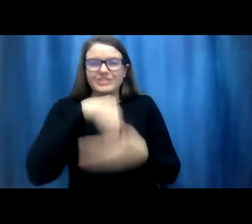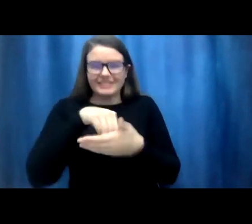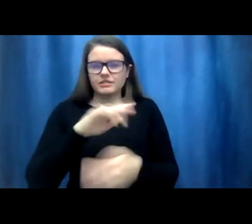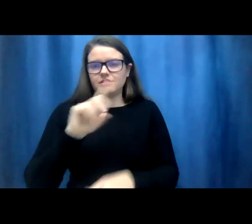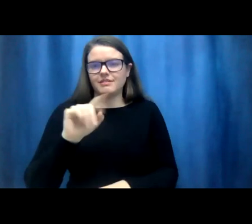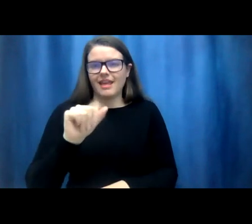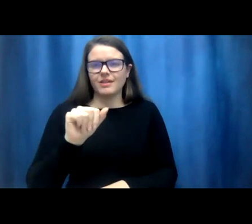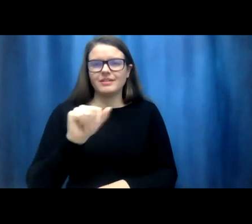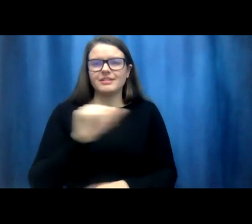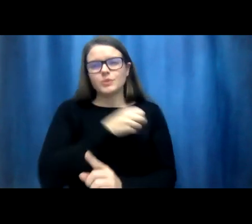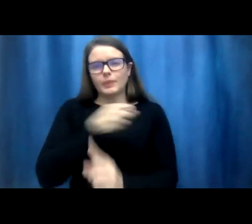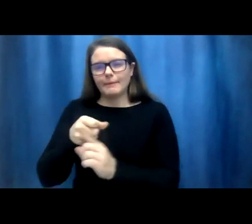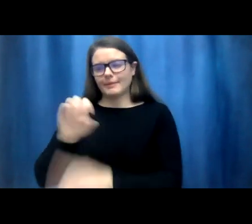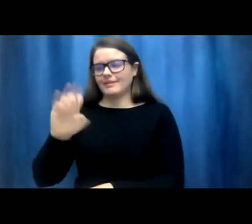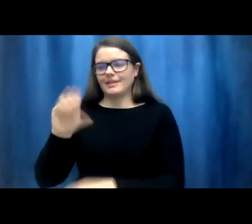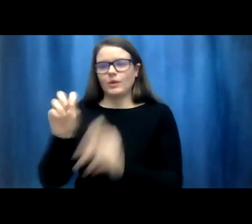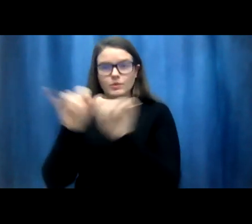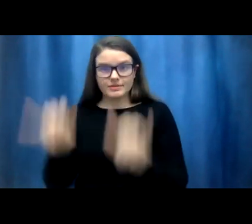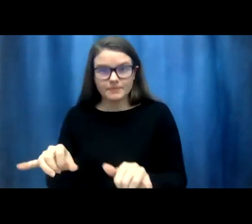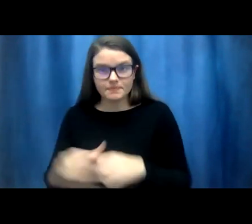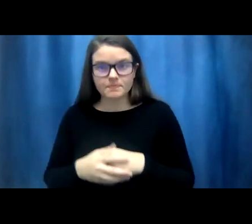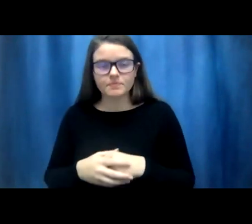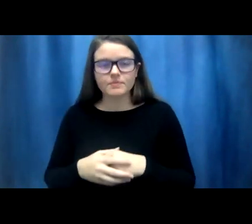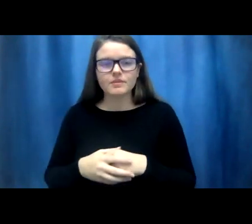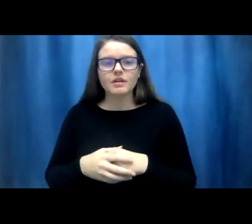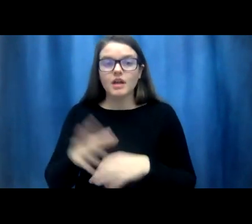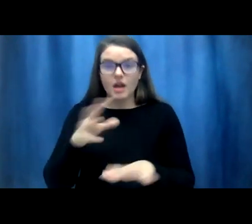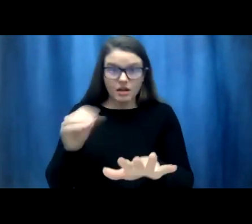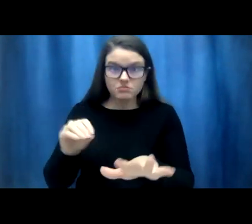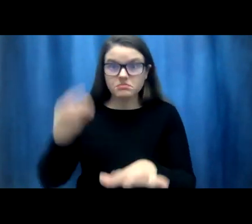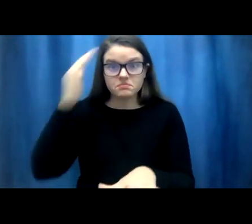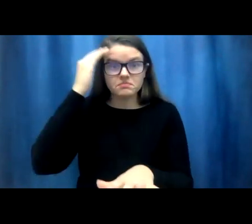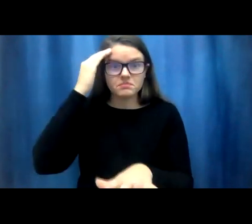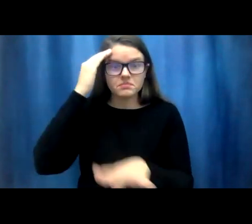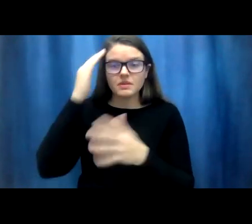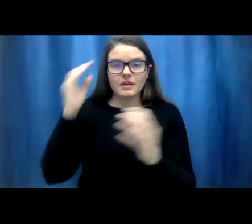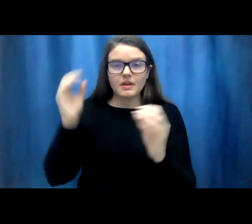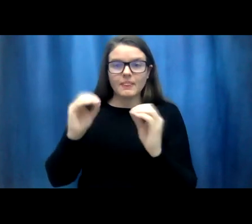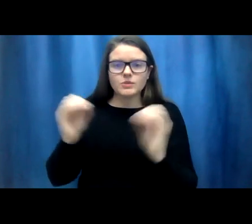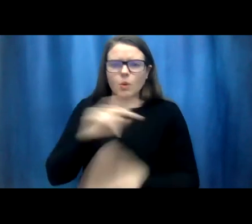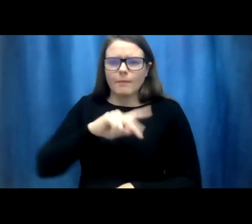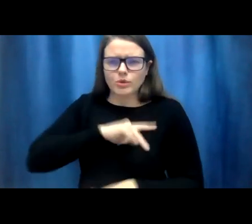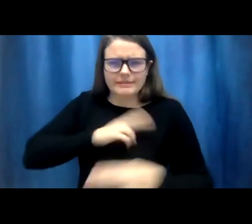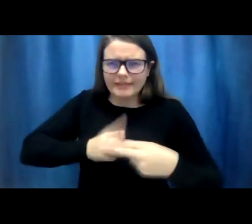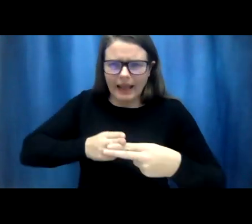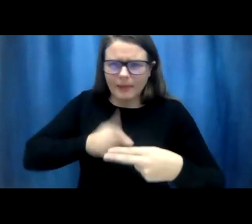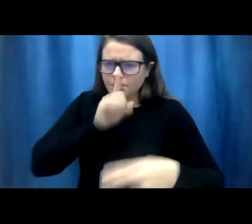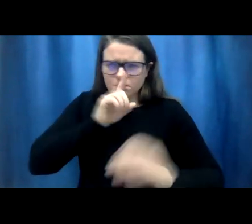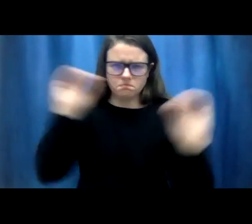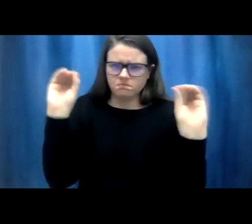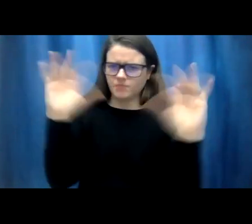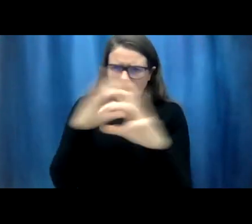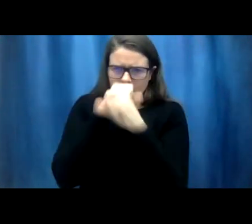the ecosystem. And rest assured, there's no personal information